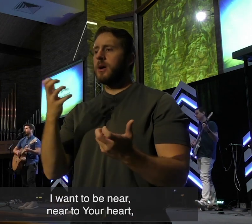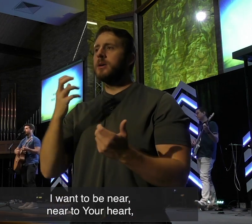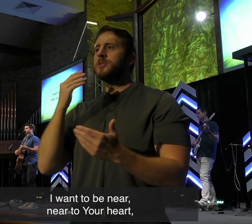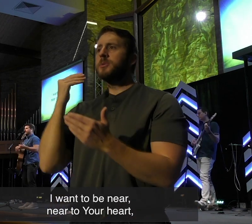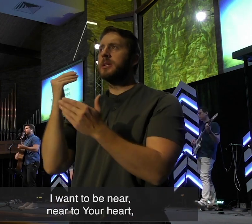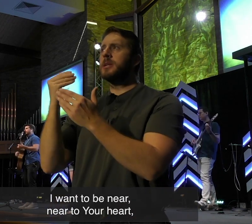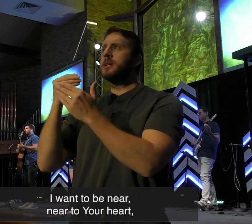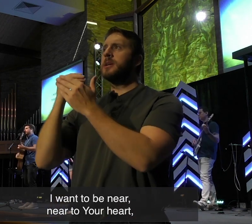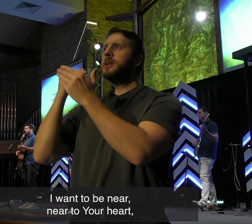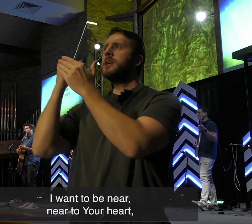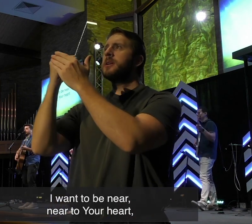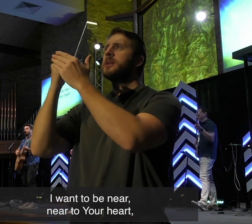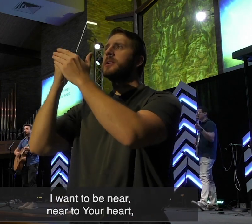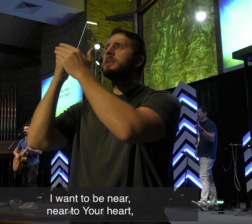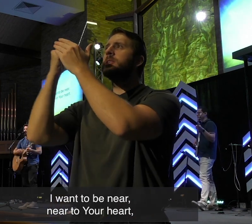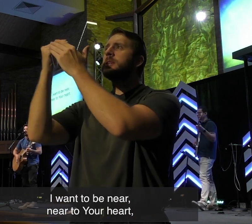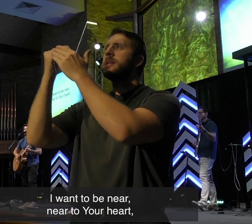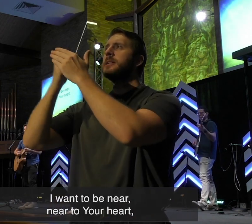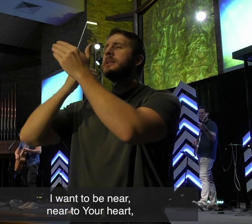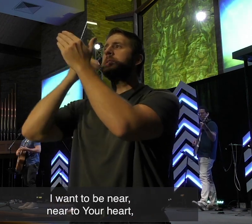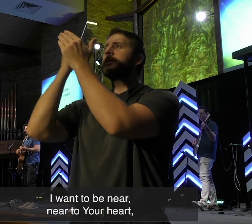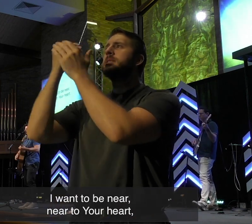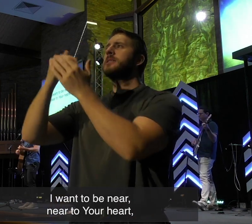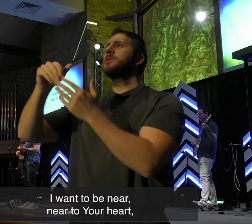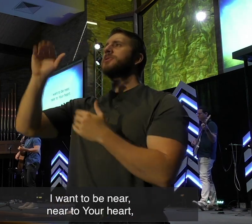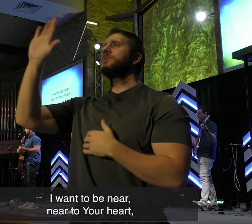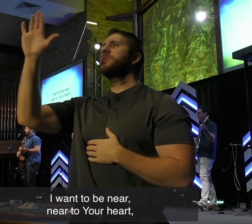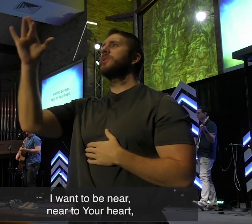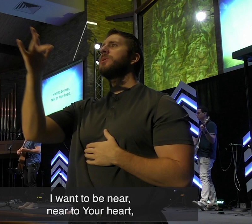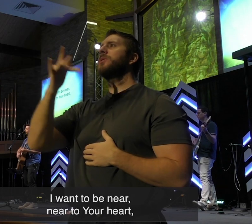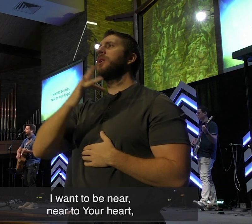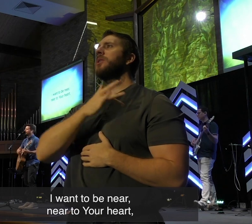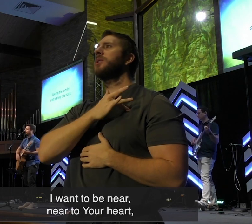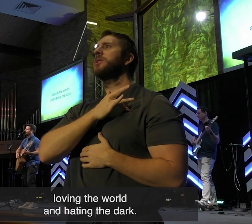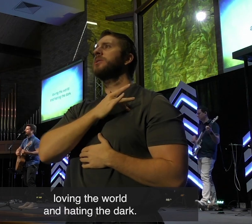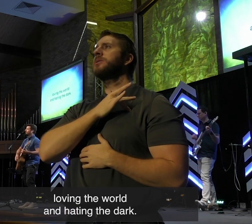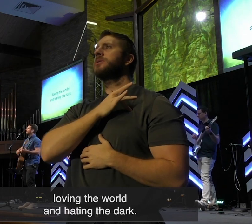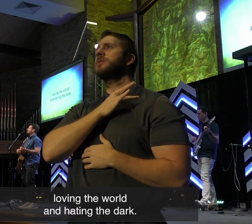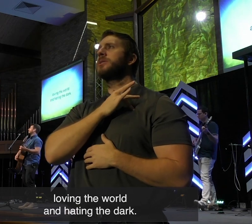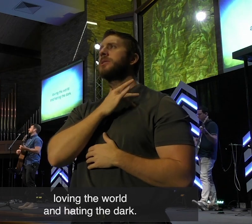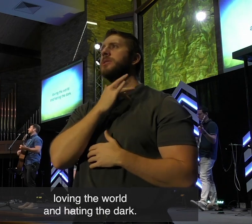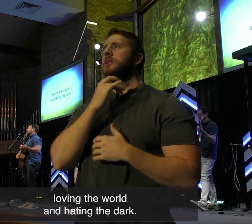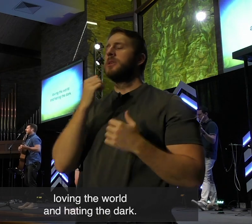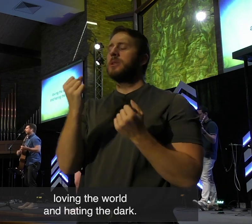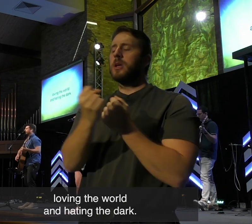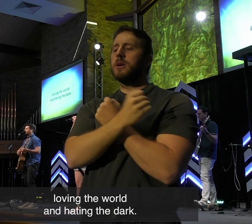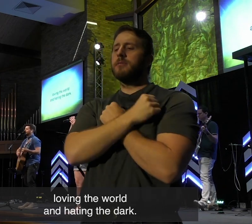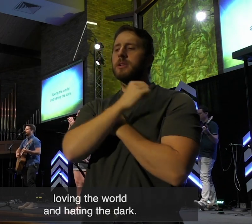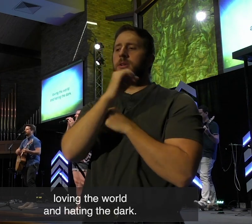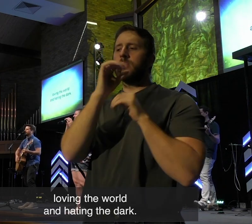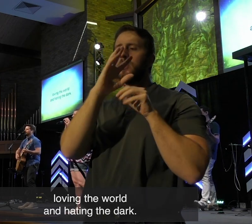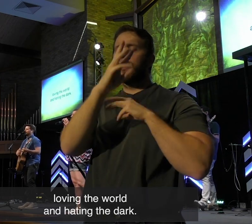I want to be near, near to your heart.